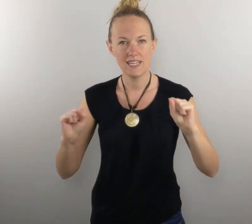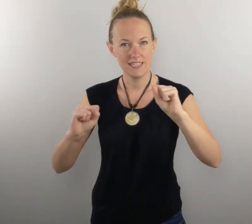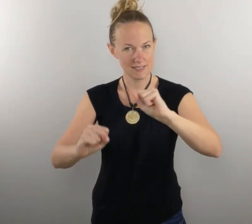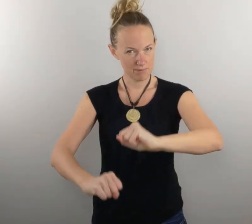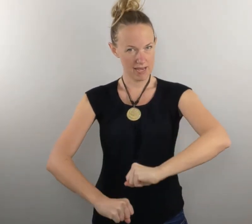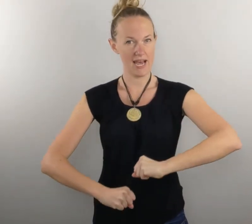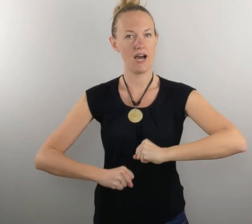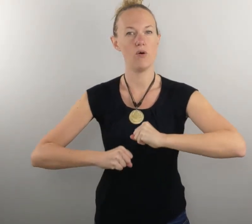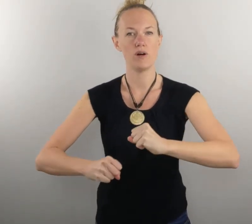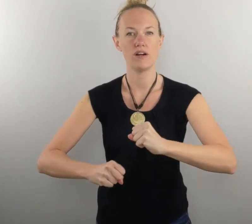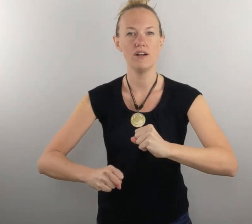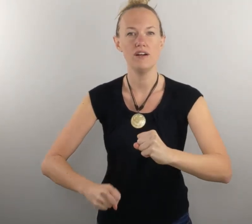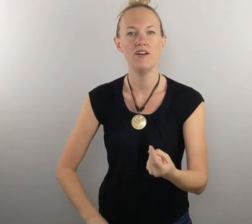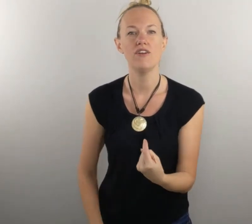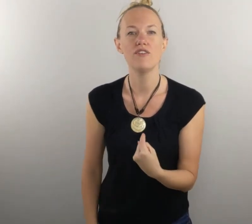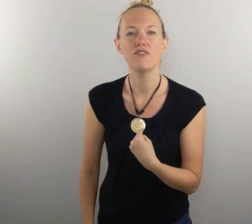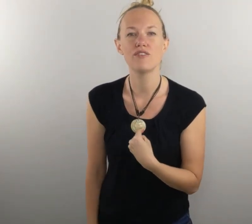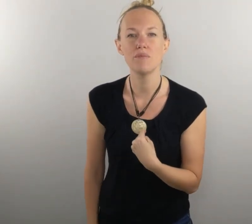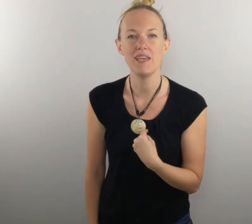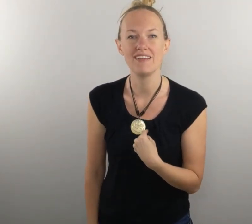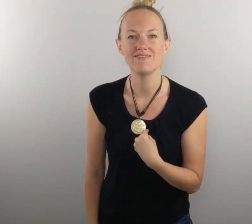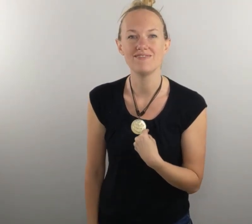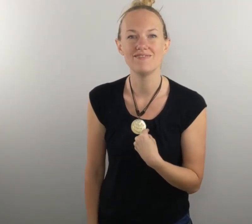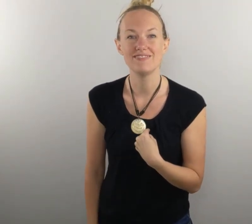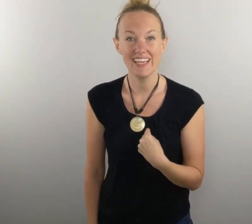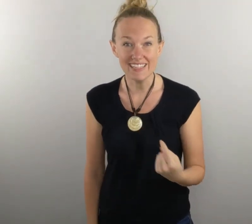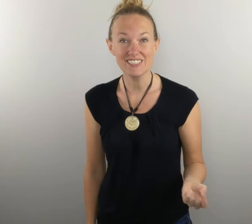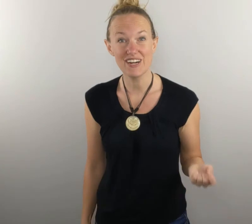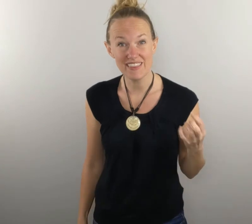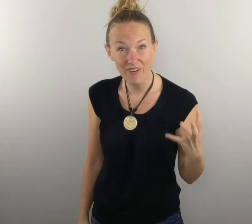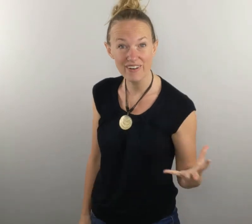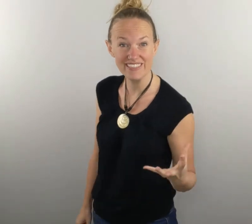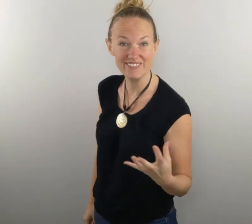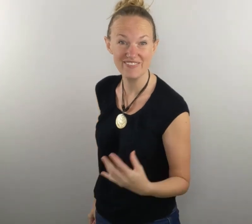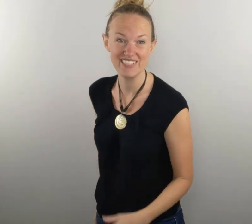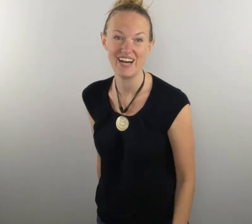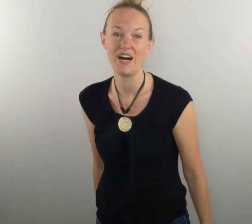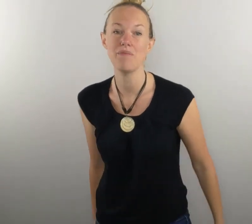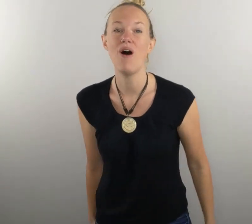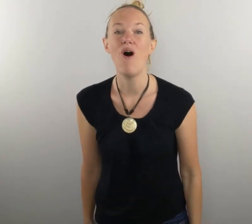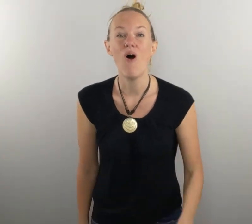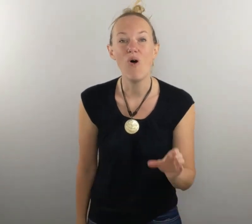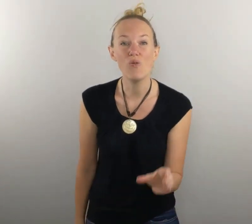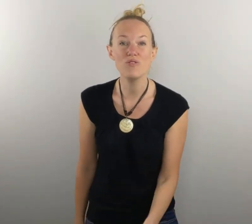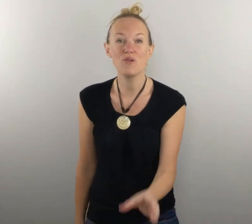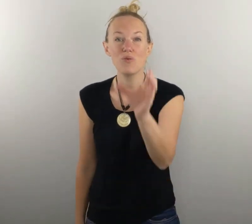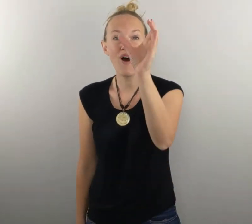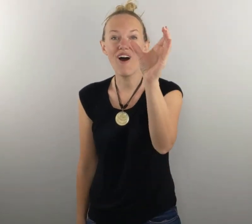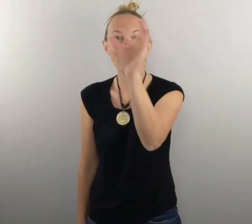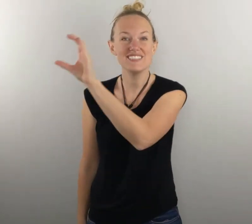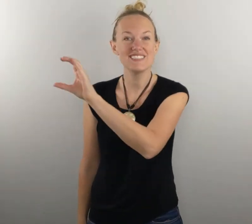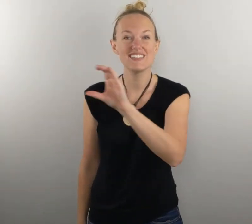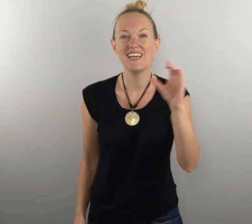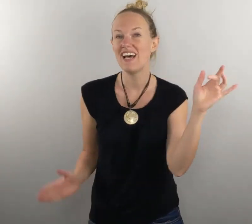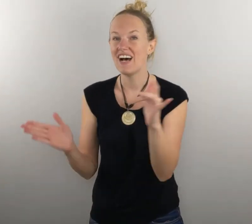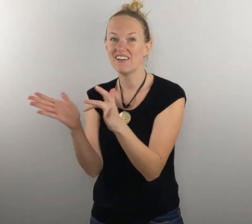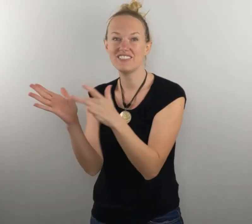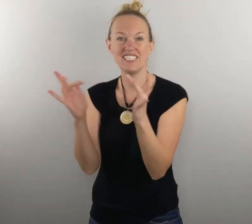its power for me. Okay, let's try the chorus from the top. Oh, the cross of